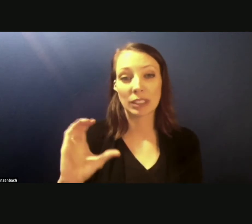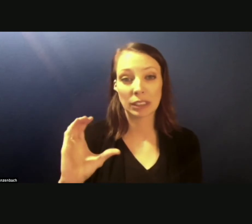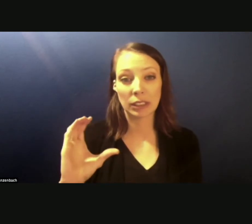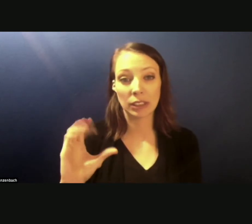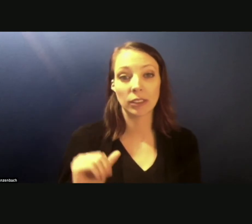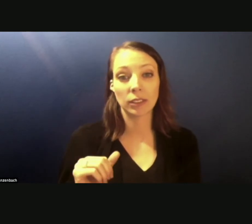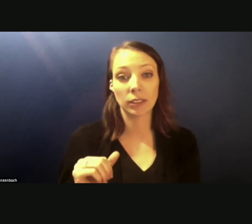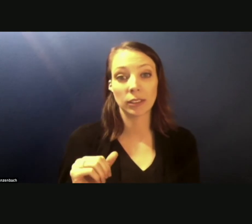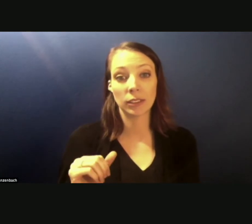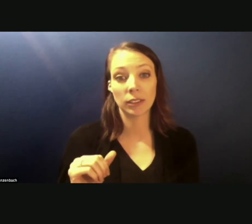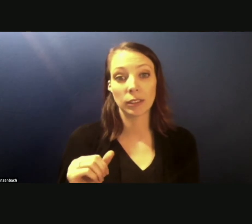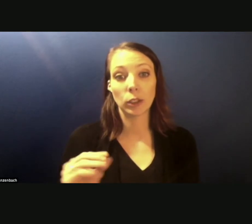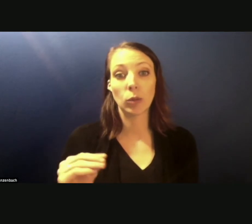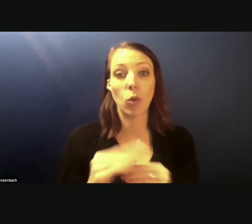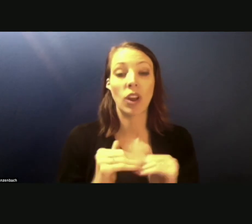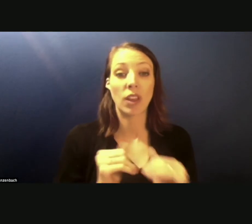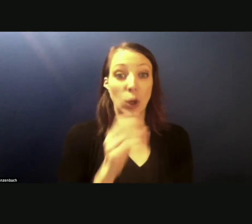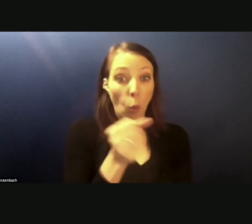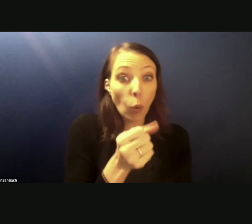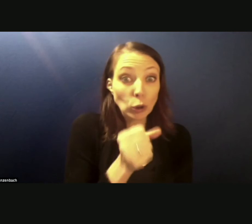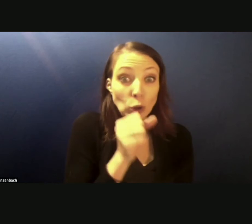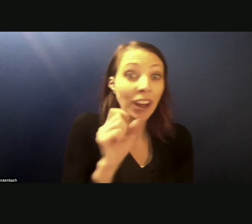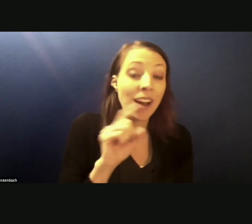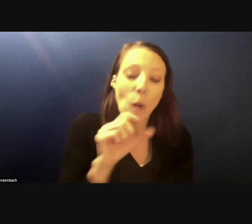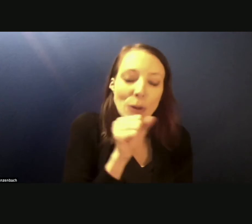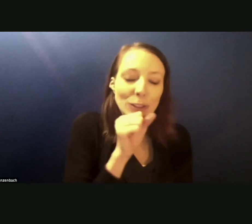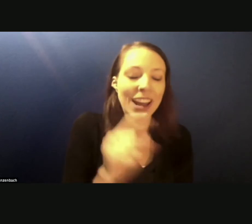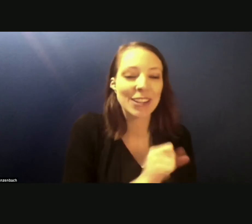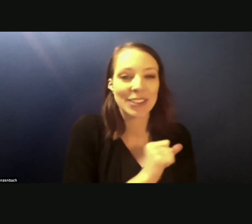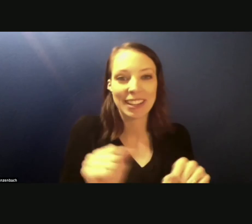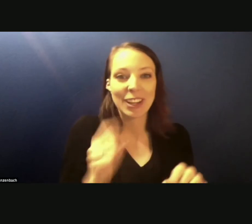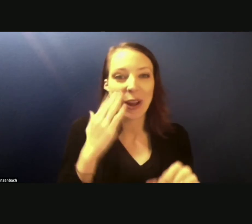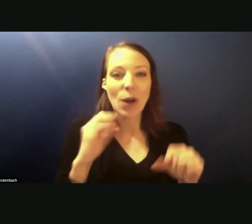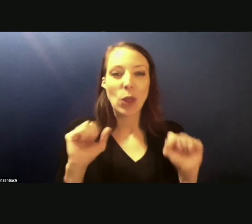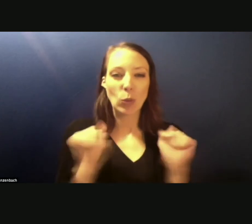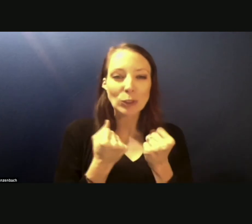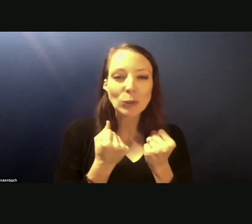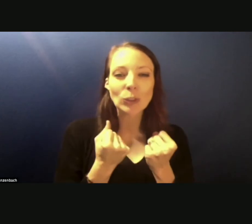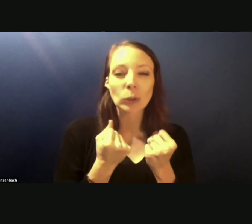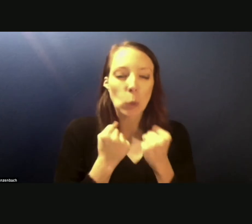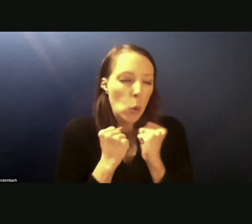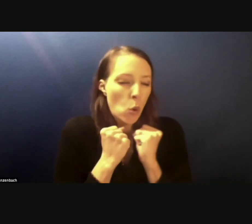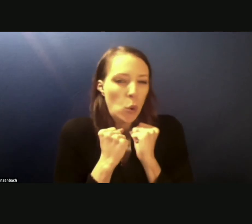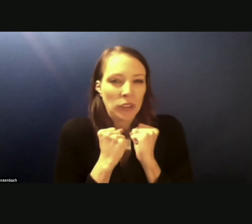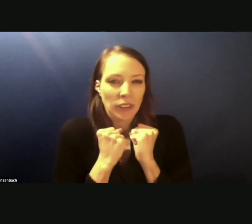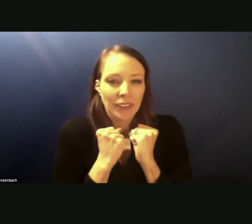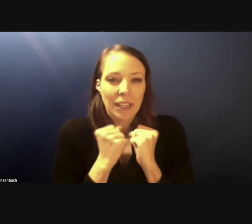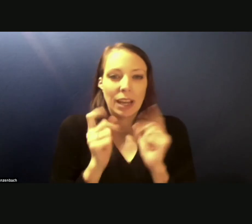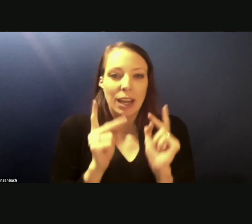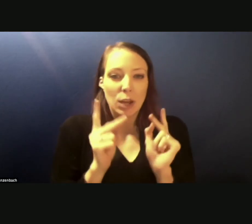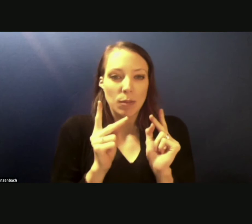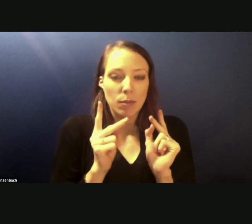not. So like during winter, a lot of times, it's cold and, people can always